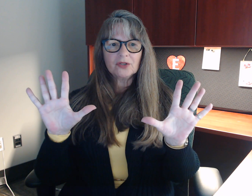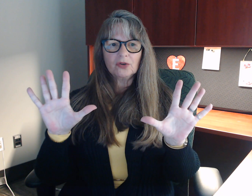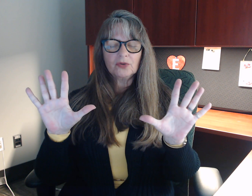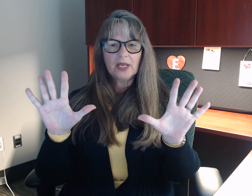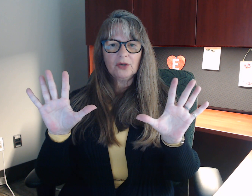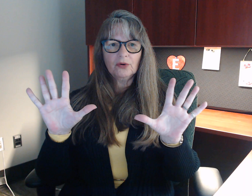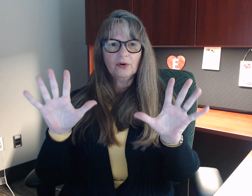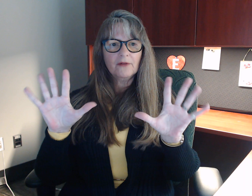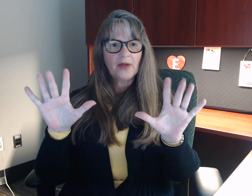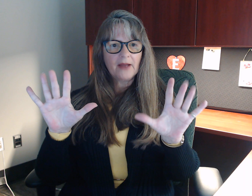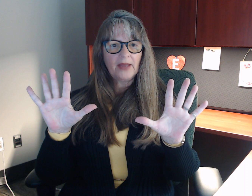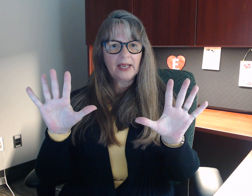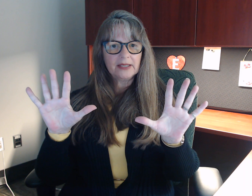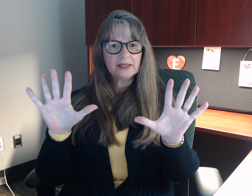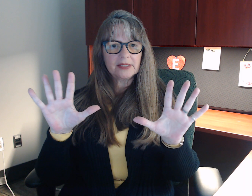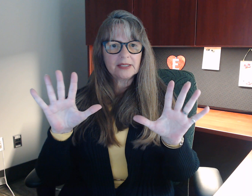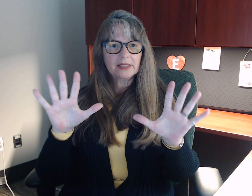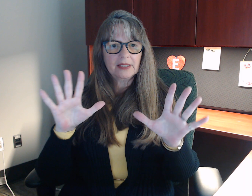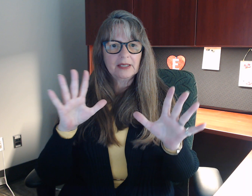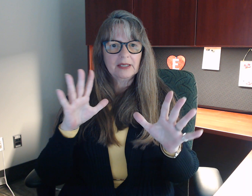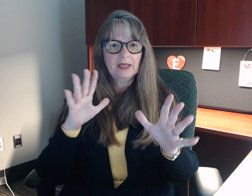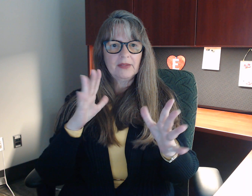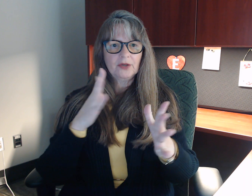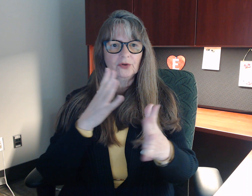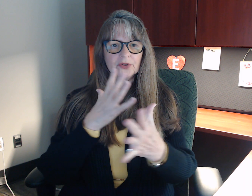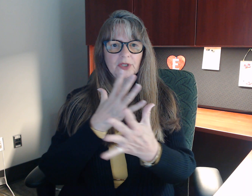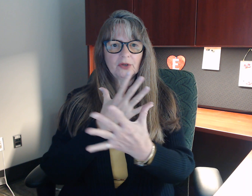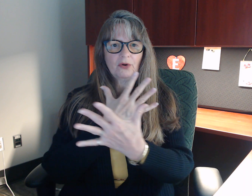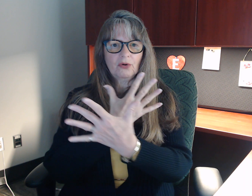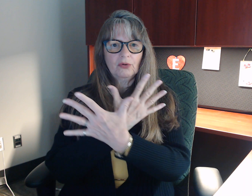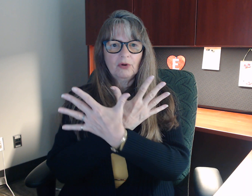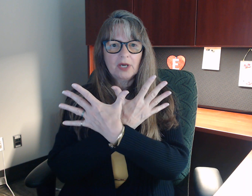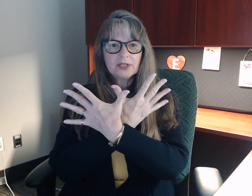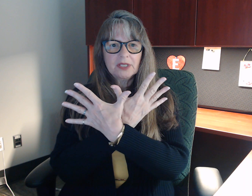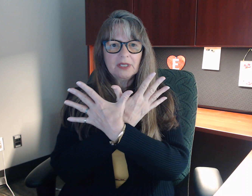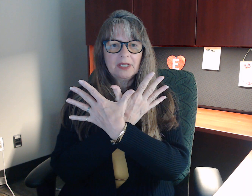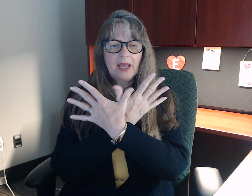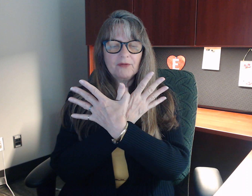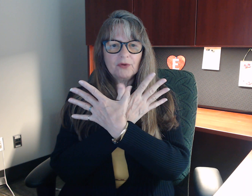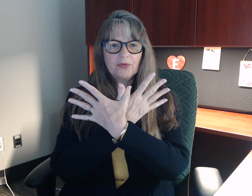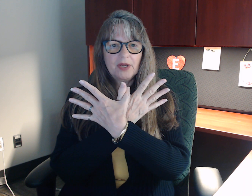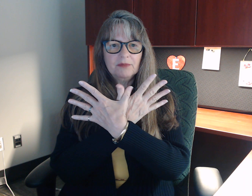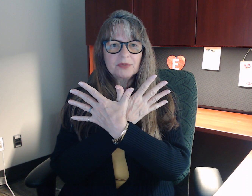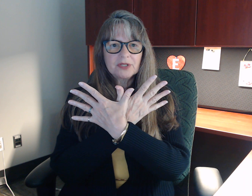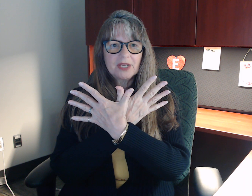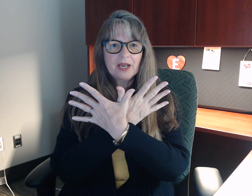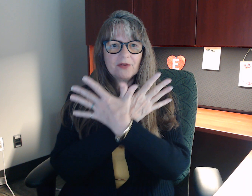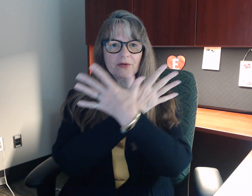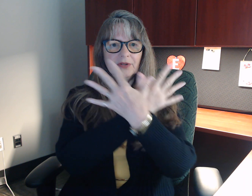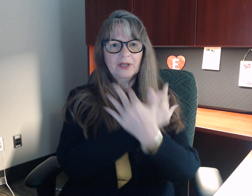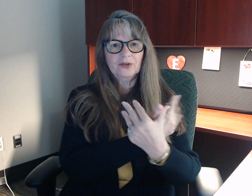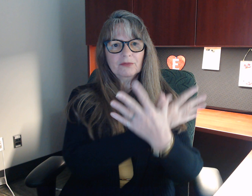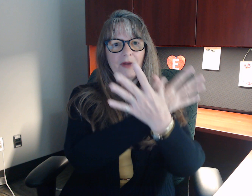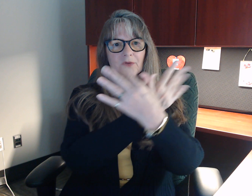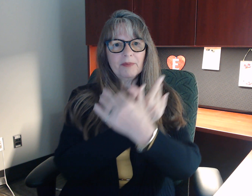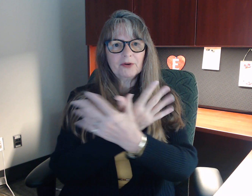you take your 5 hands, and then you're just going to cross it and have your thumbs together, and then you have the